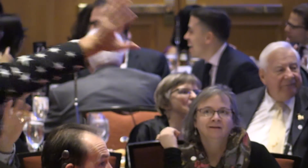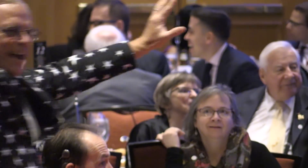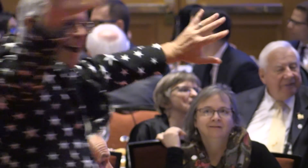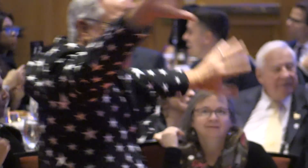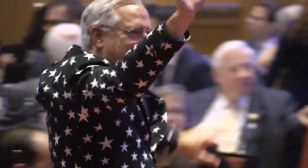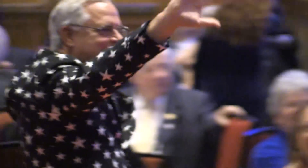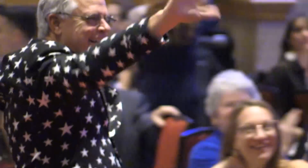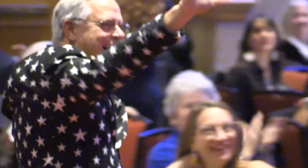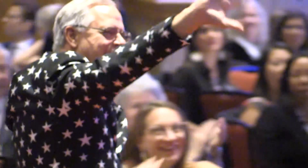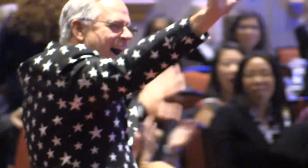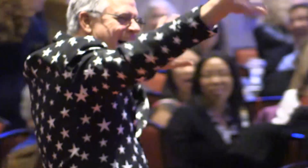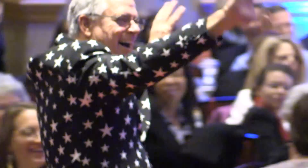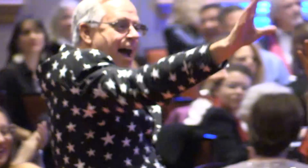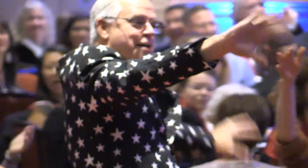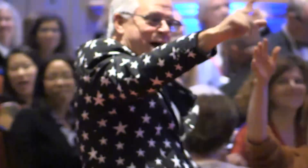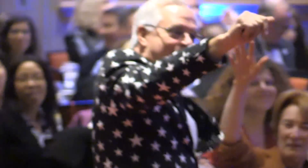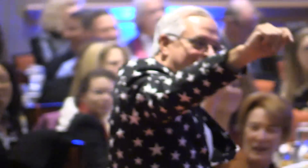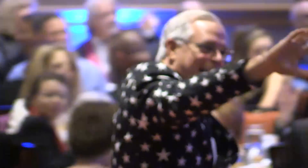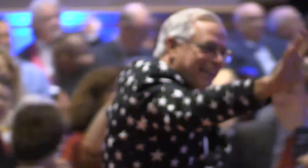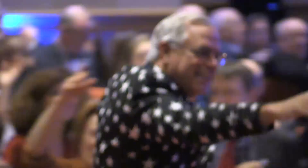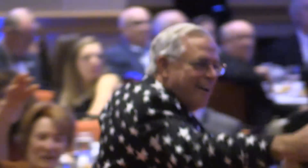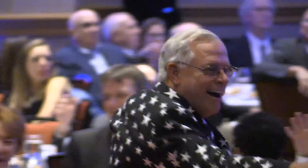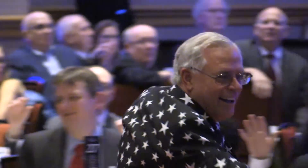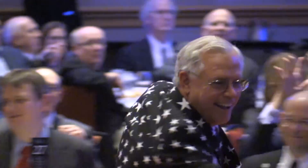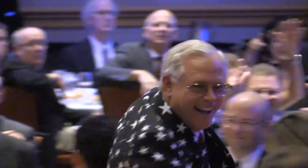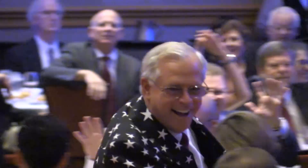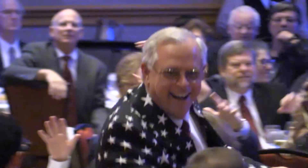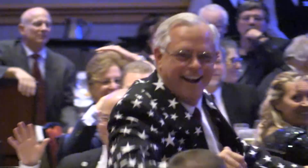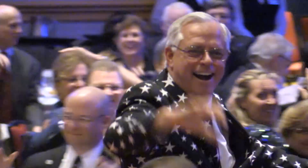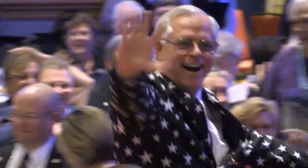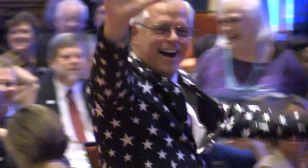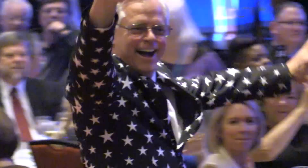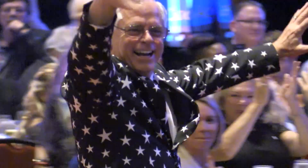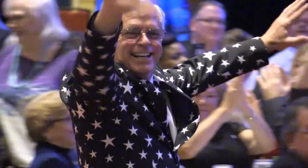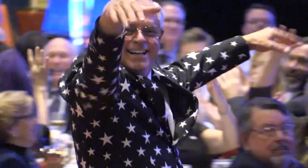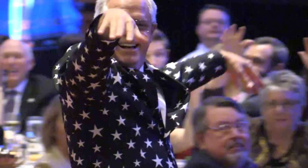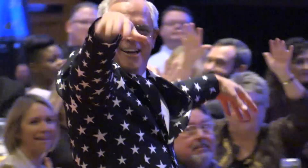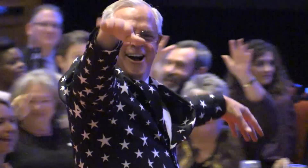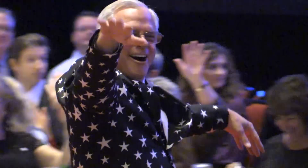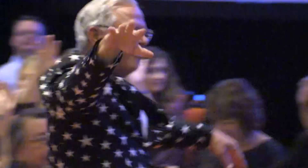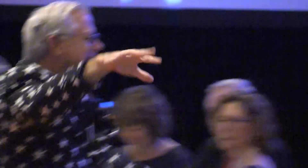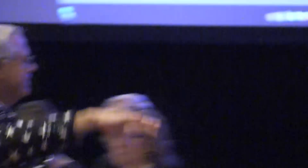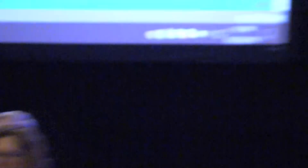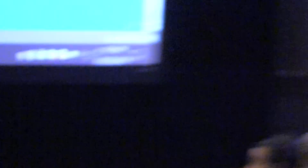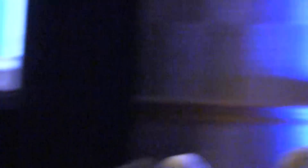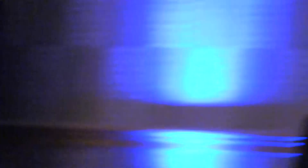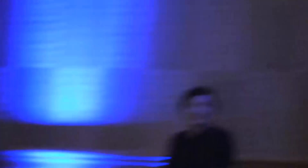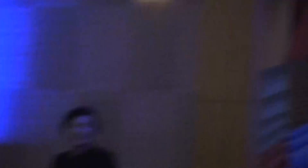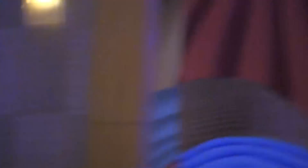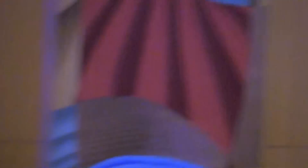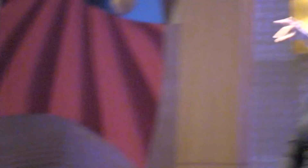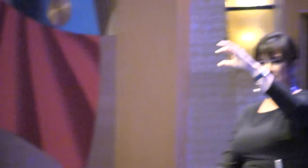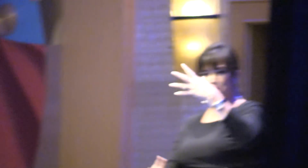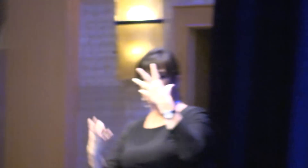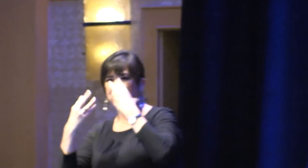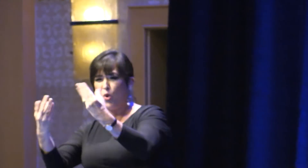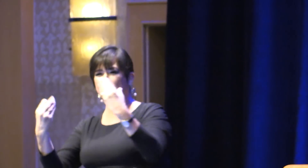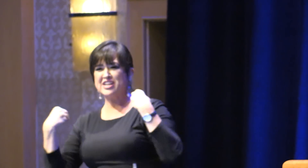star, Andy. What a jacket. Wow. That has a lot of gala spirit,